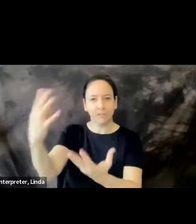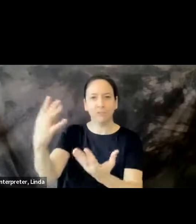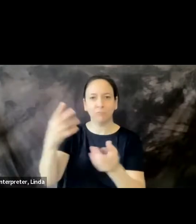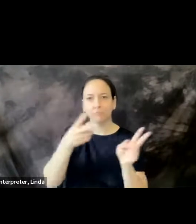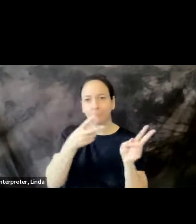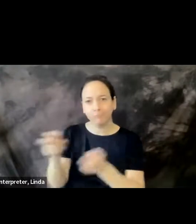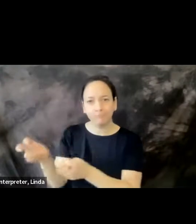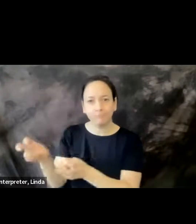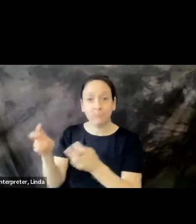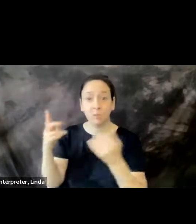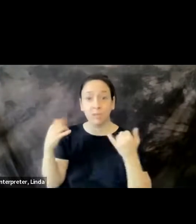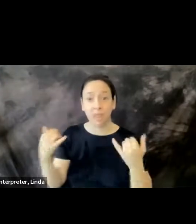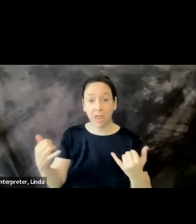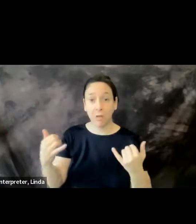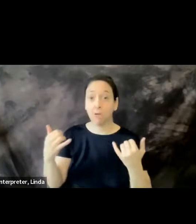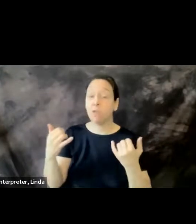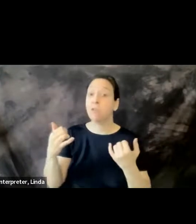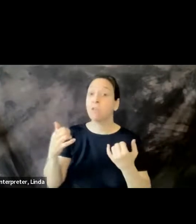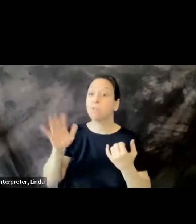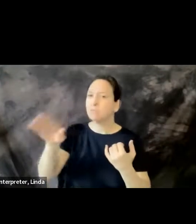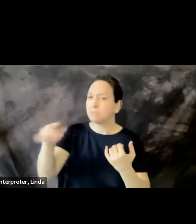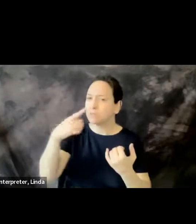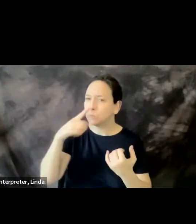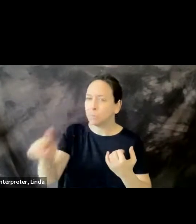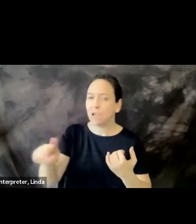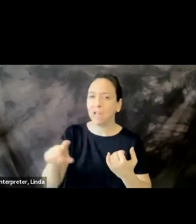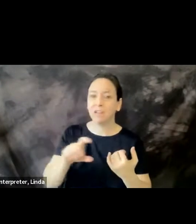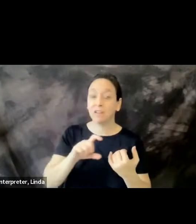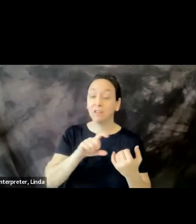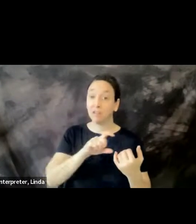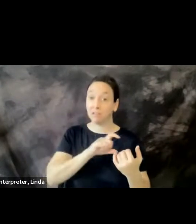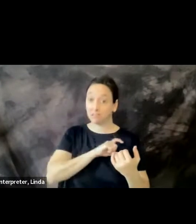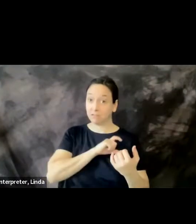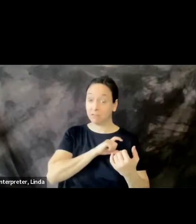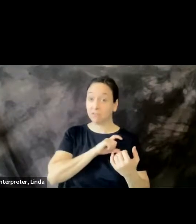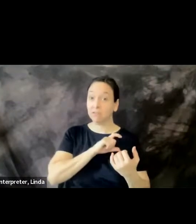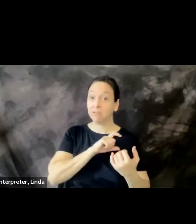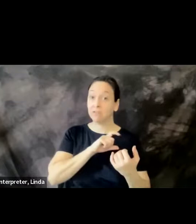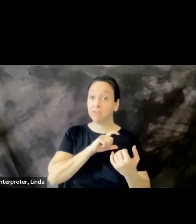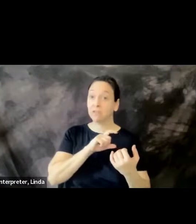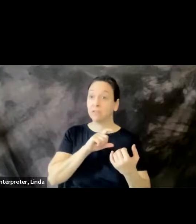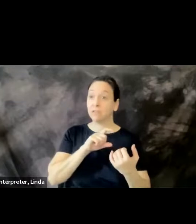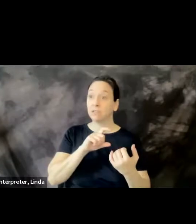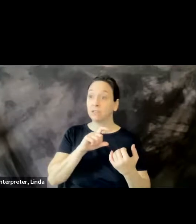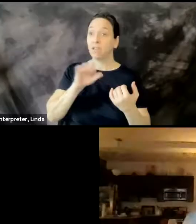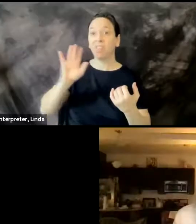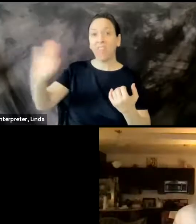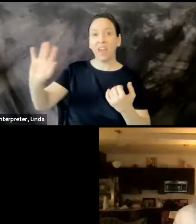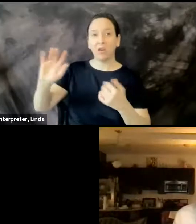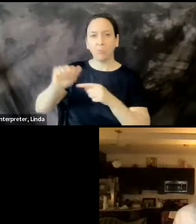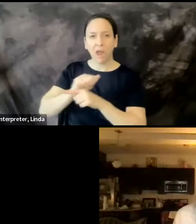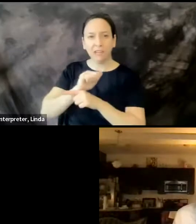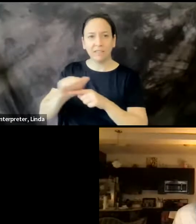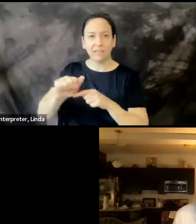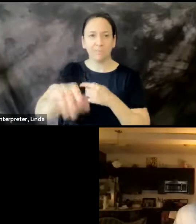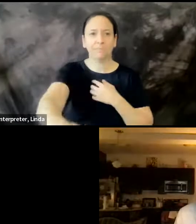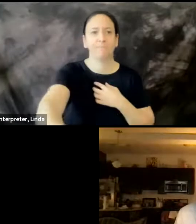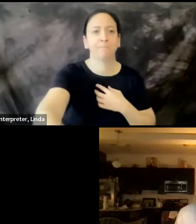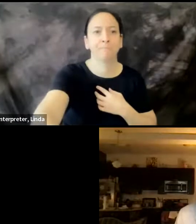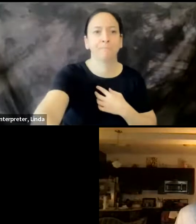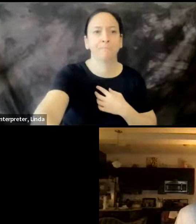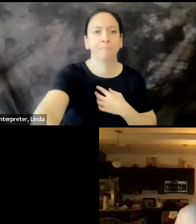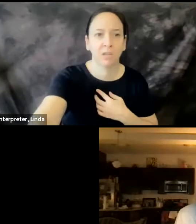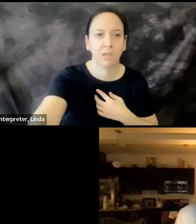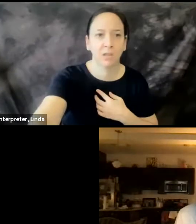about how law enforcement surveillance practices cause people with disability in particular to be targeted and how they